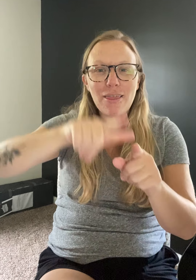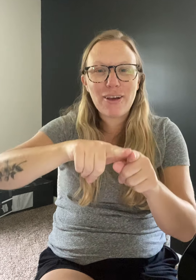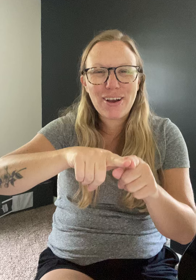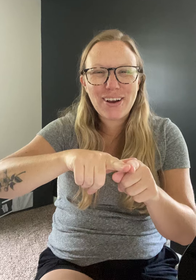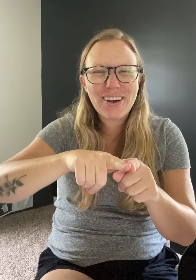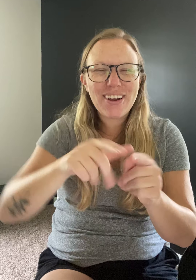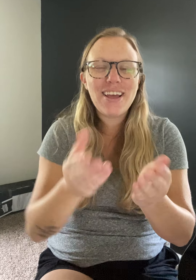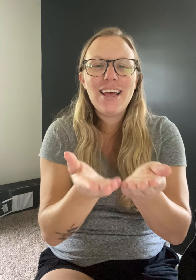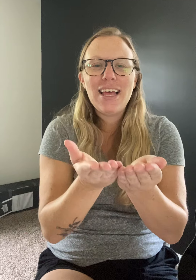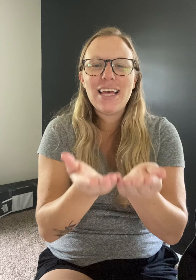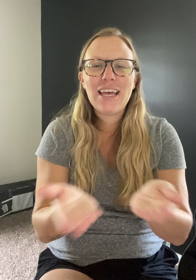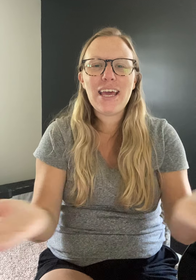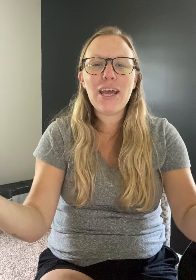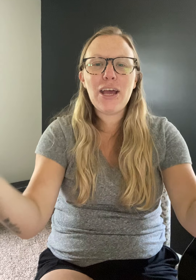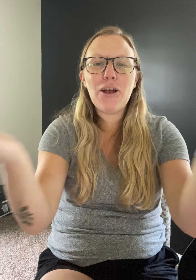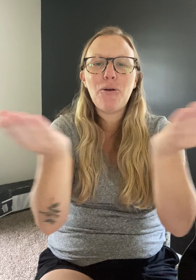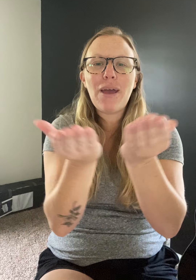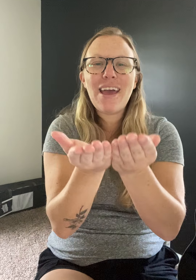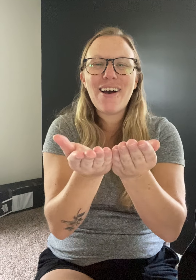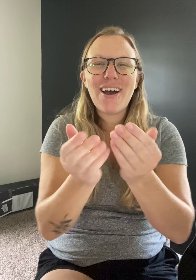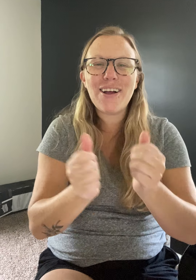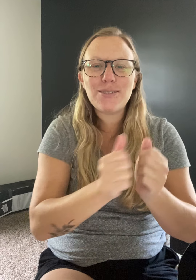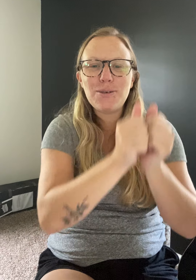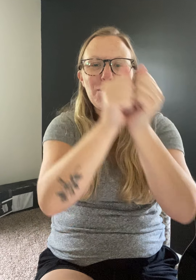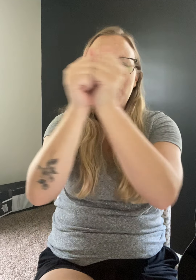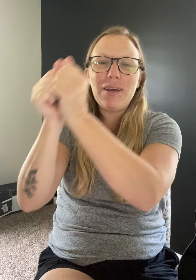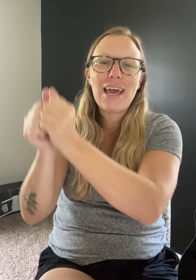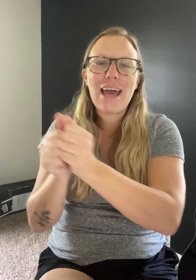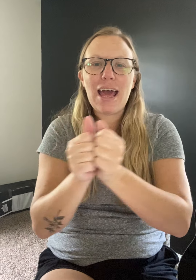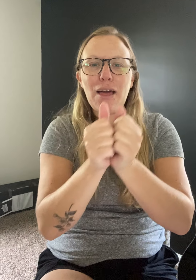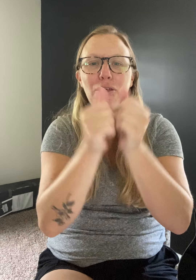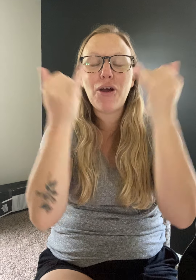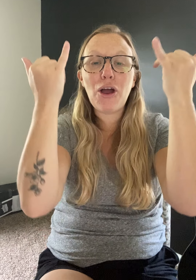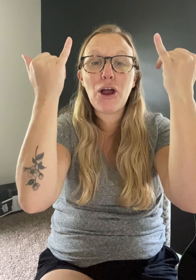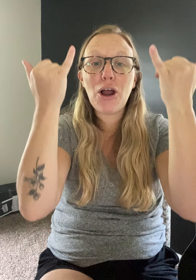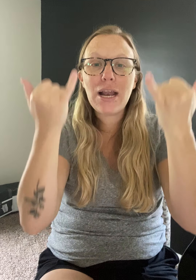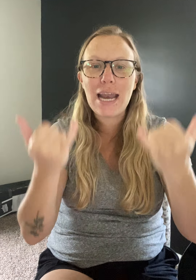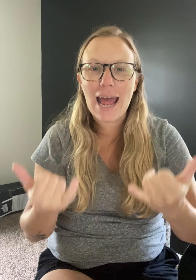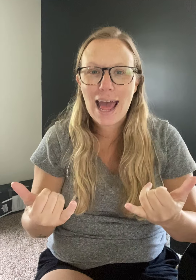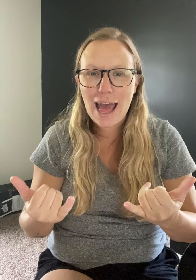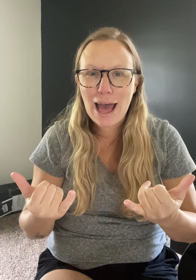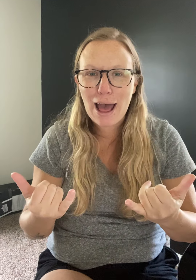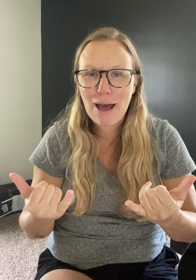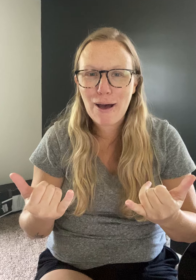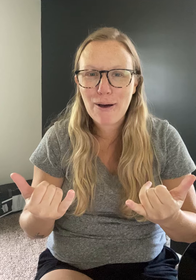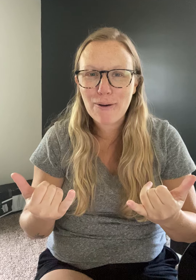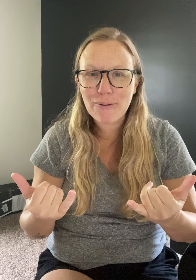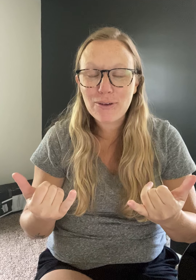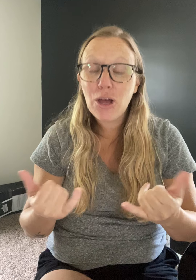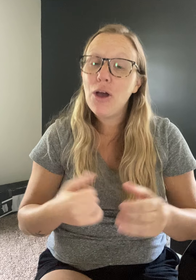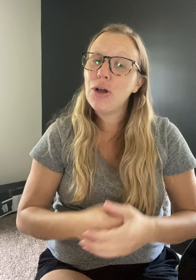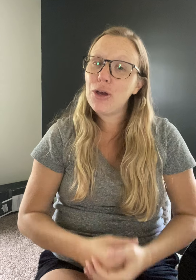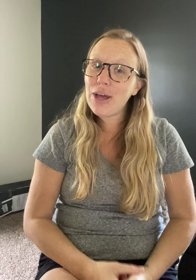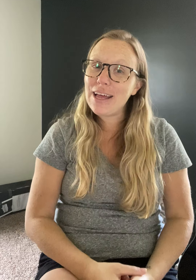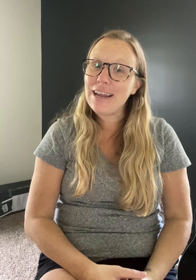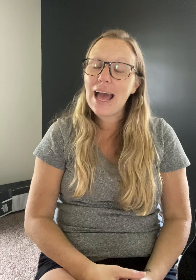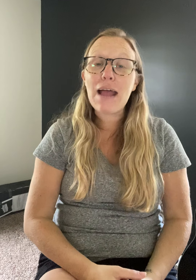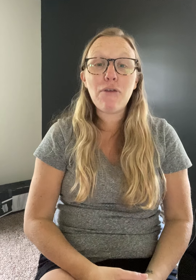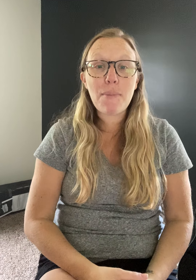brother. Here we are together now. Good. And